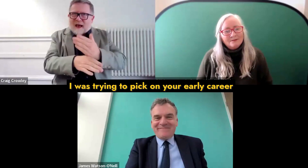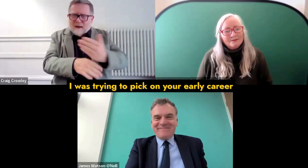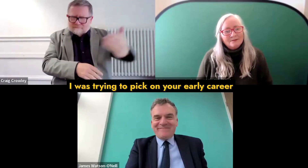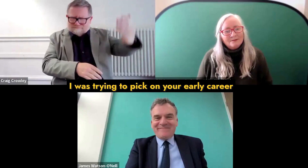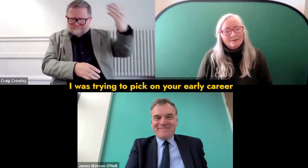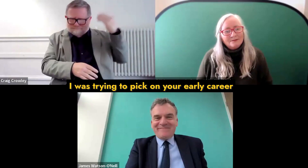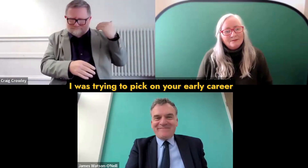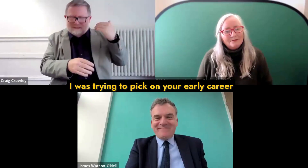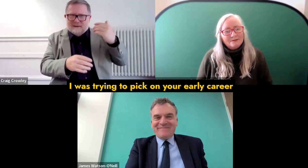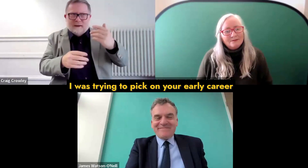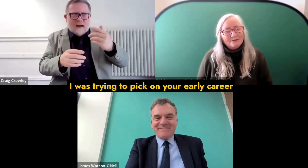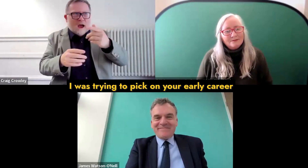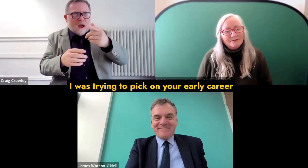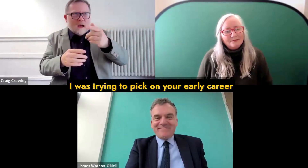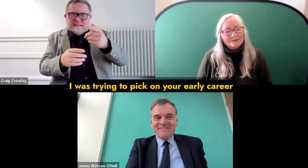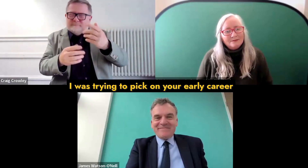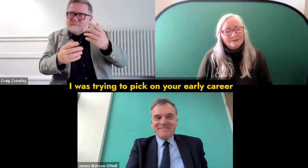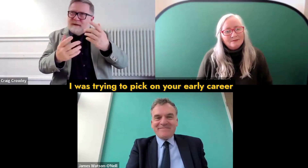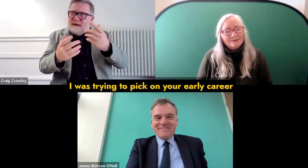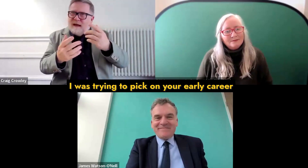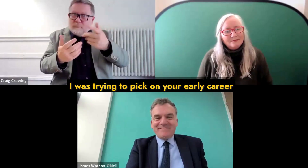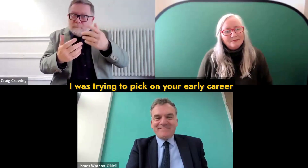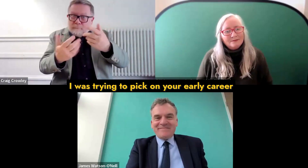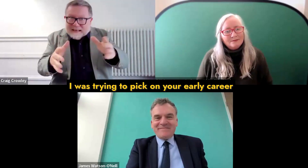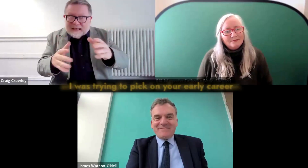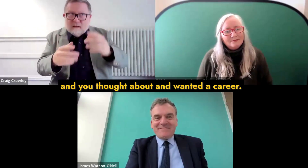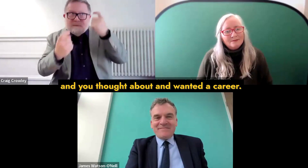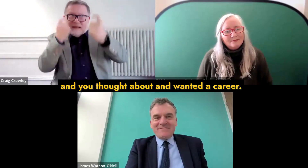I was trying to pick up on your early career,